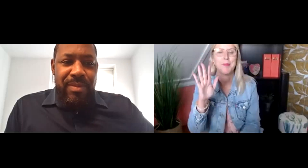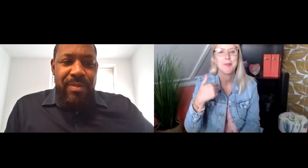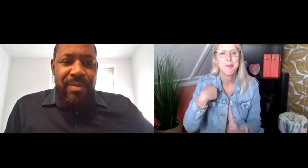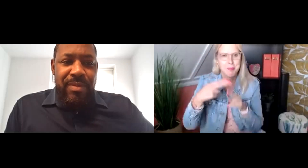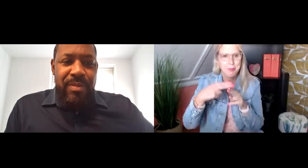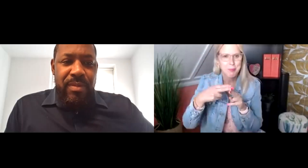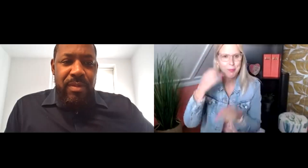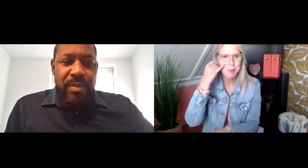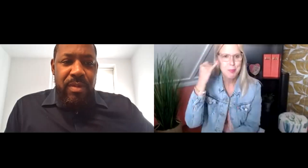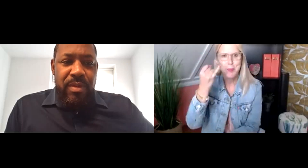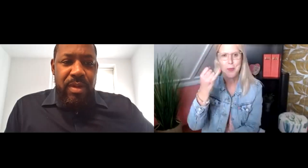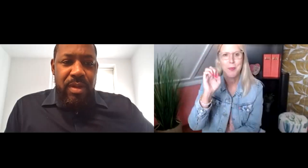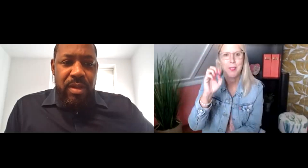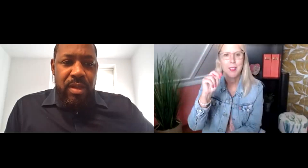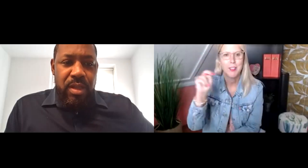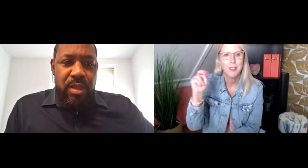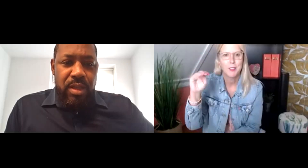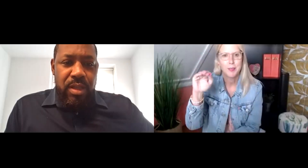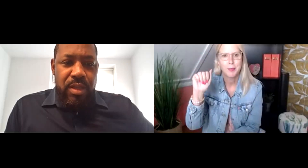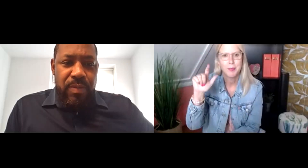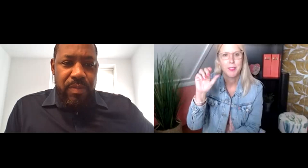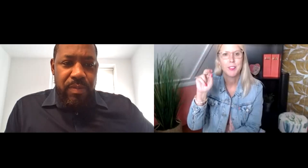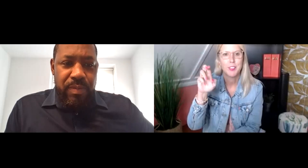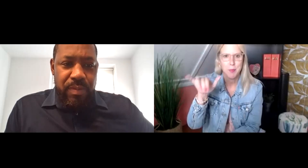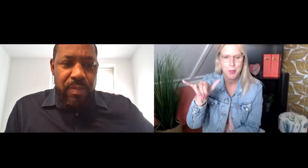Hi, everyone. My name is Jen Maloney.